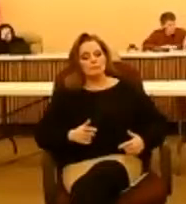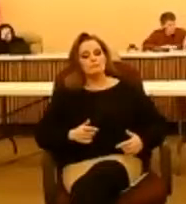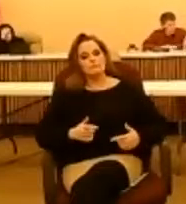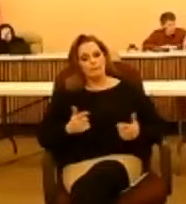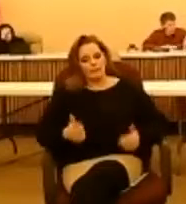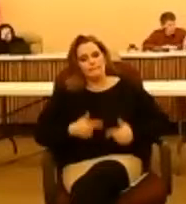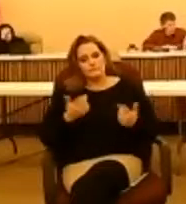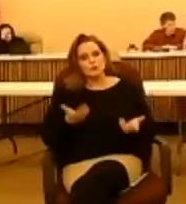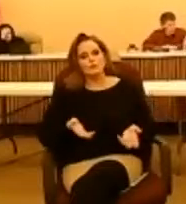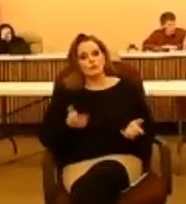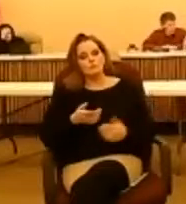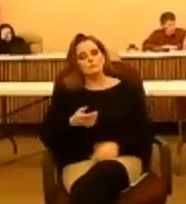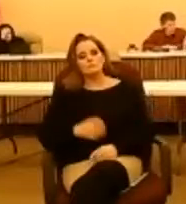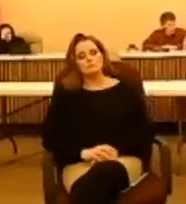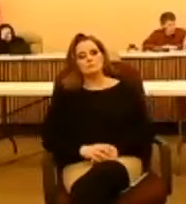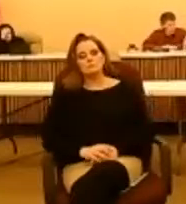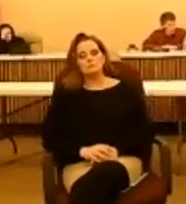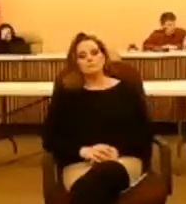We,